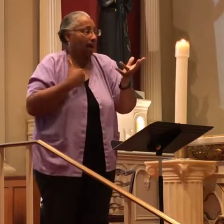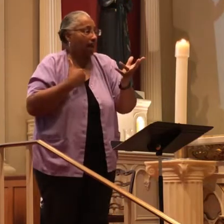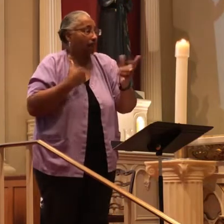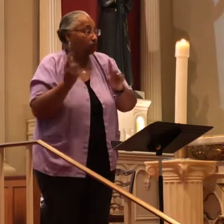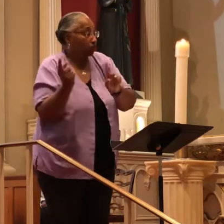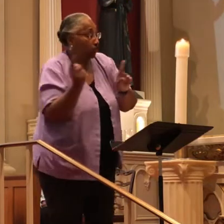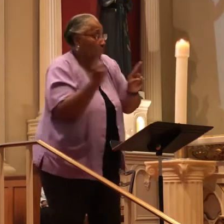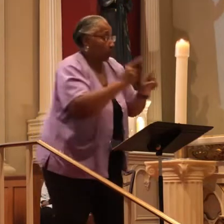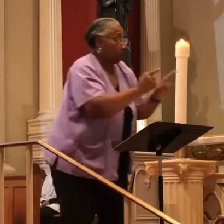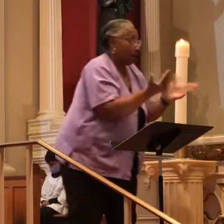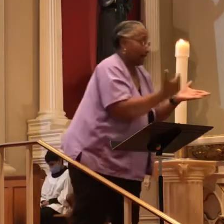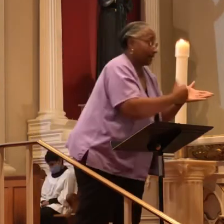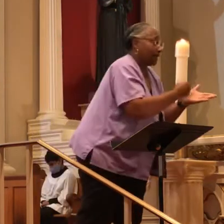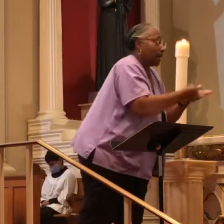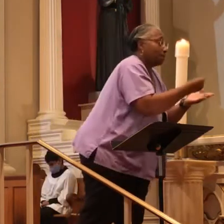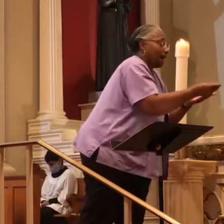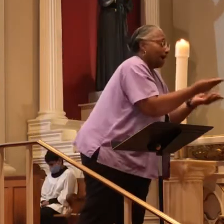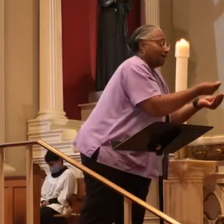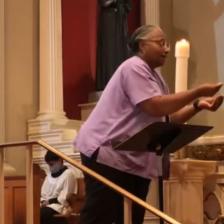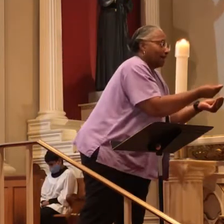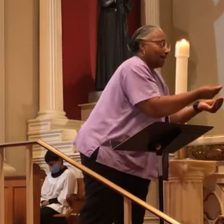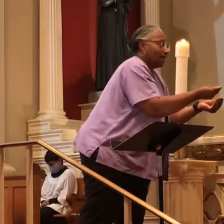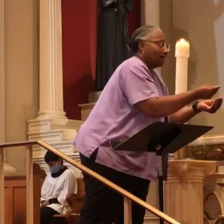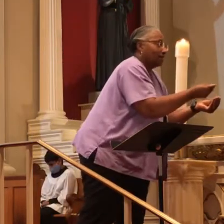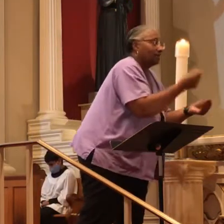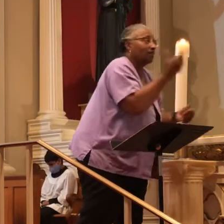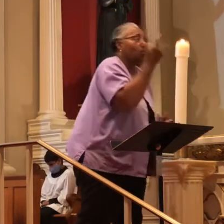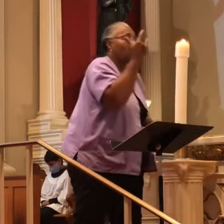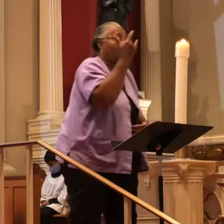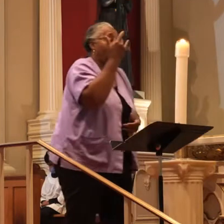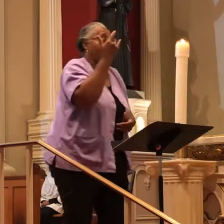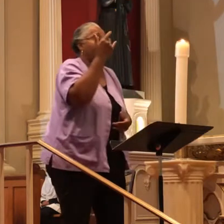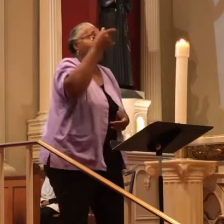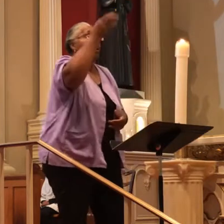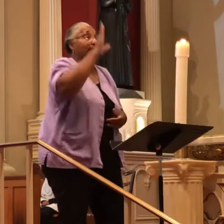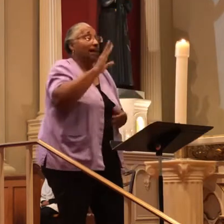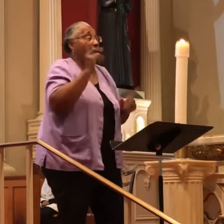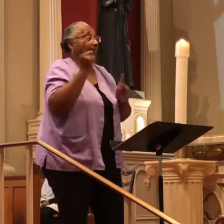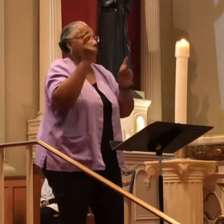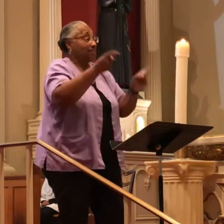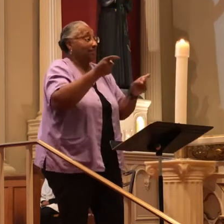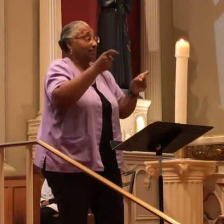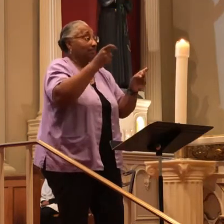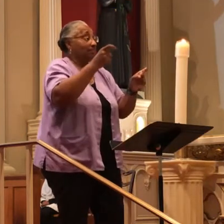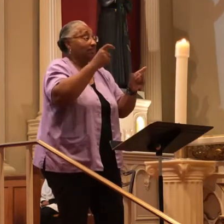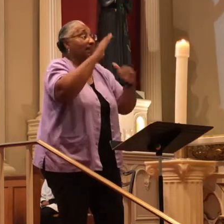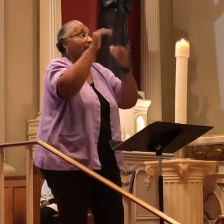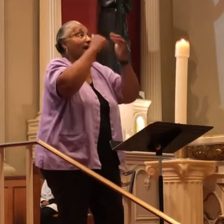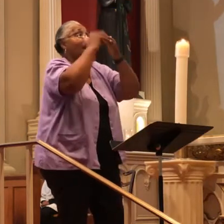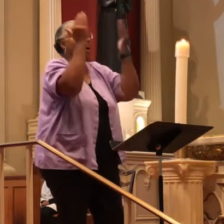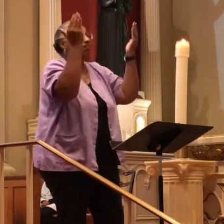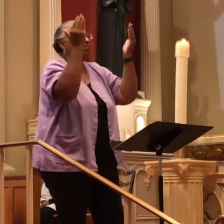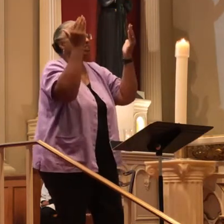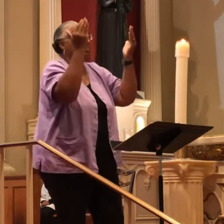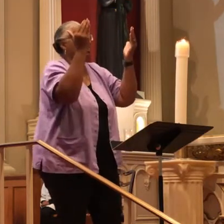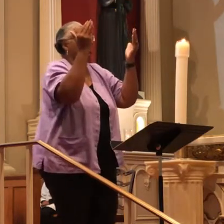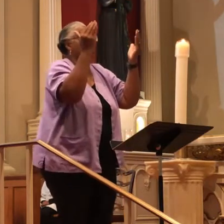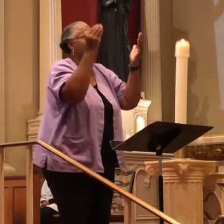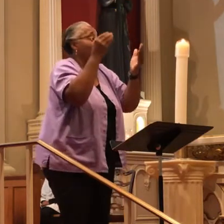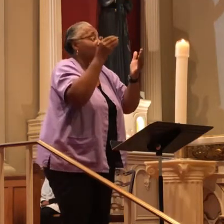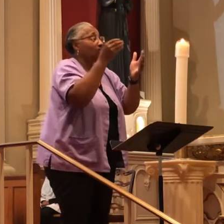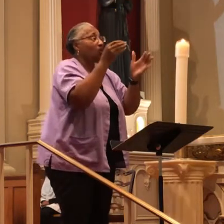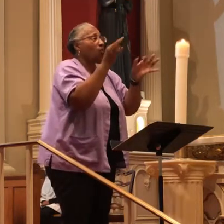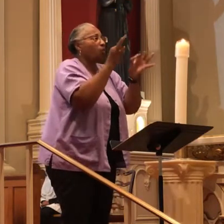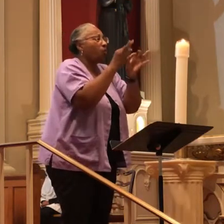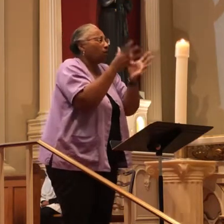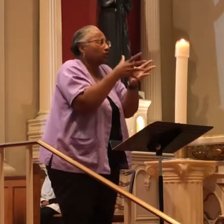gift of the treasure of the kingdom of heaven is so valuable that nothing else compares to that.